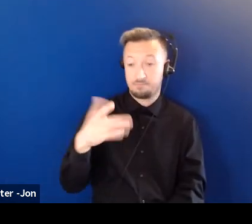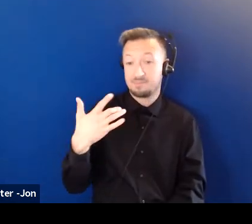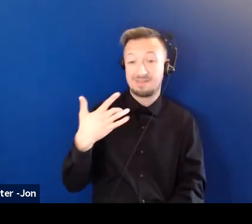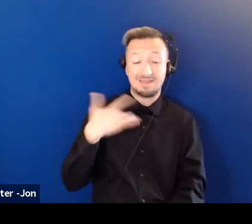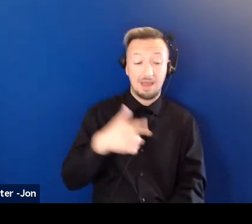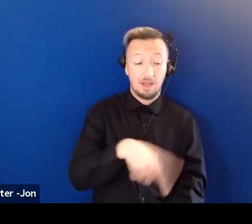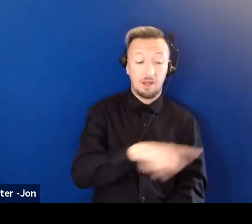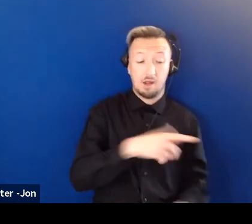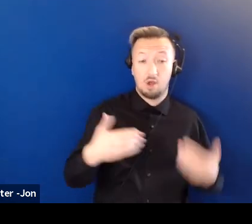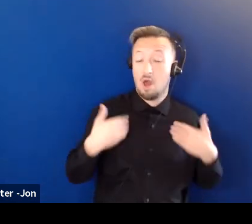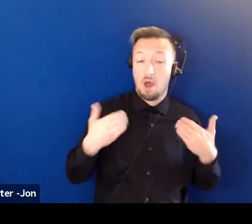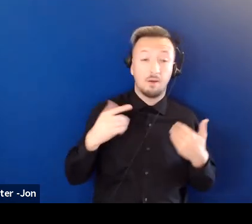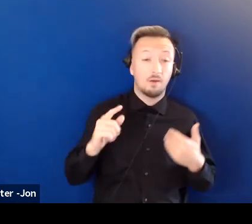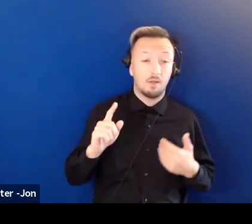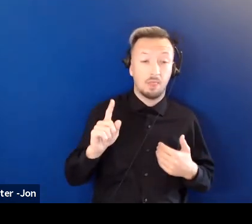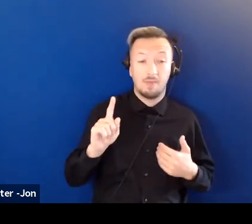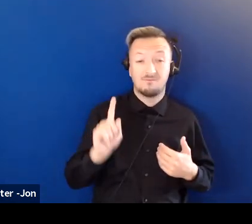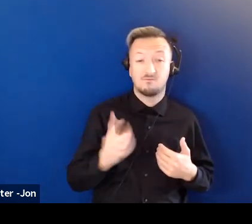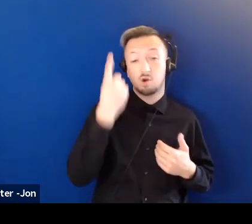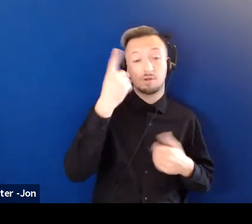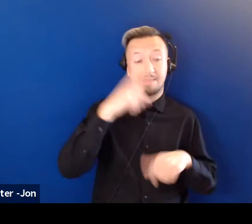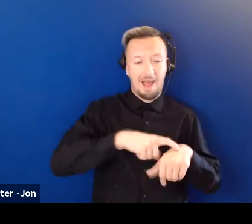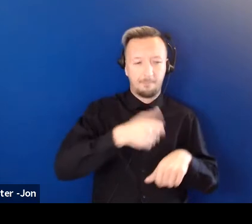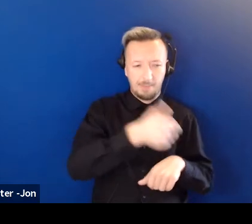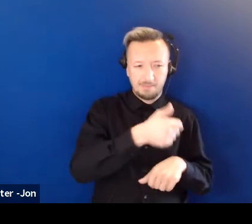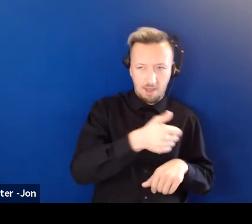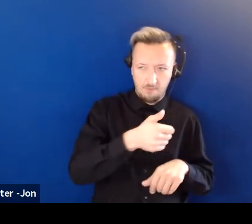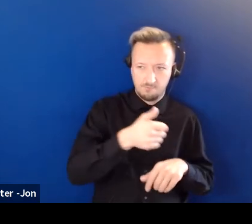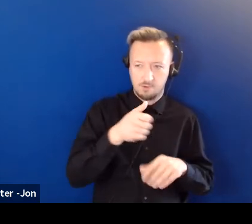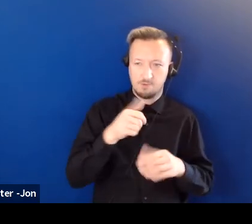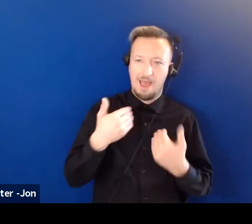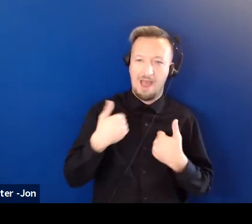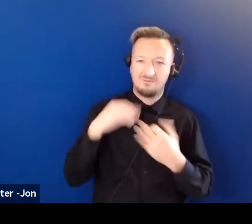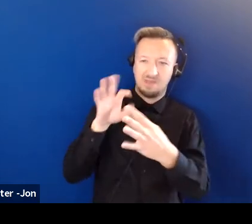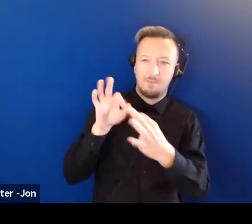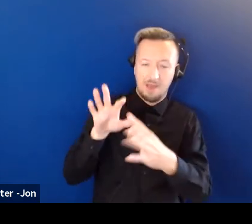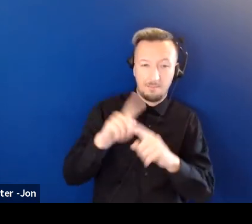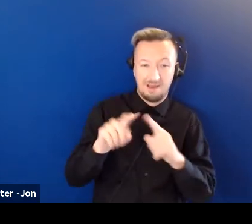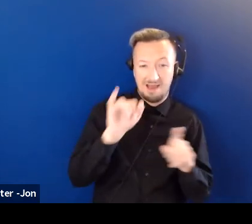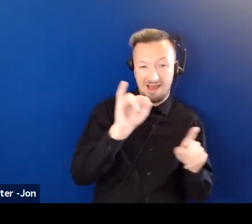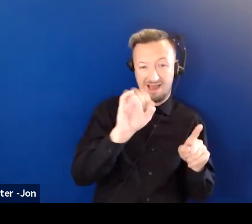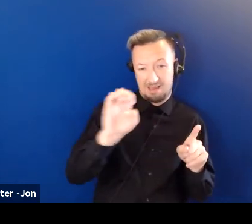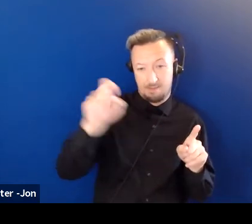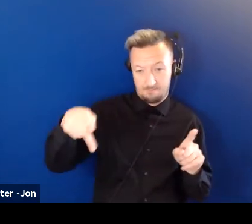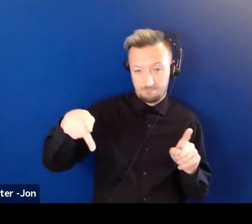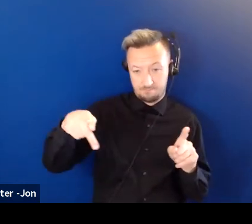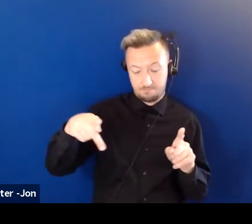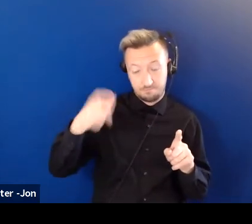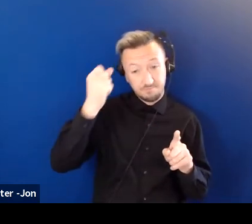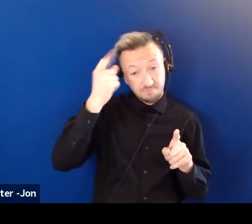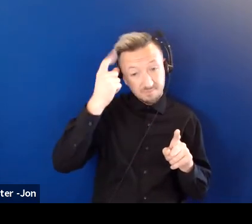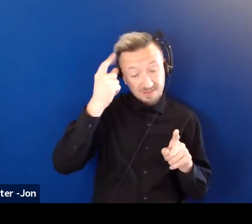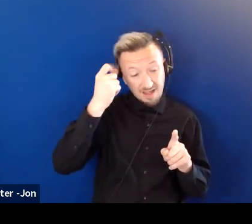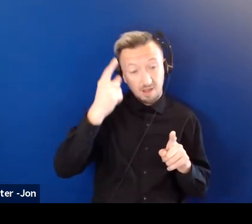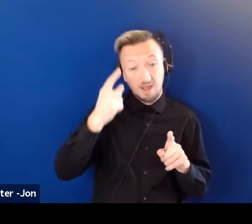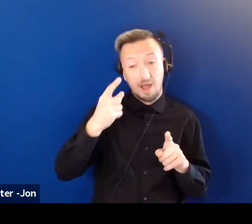youth get to navigate themselves or have input in. But a lot of the times it's not until high school that we think to include